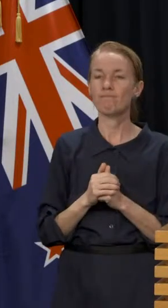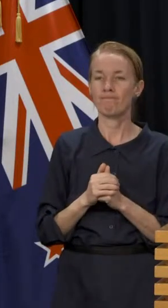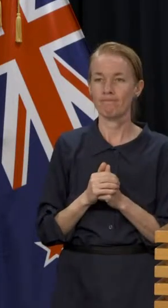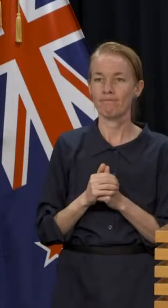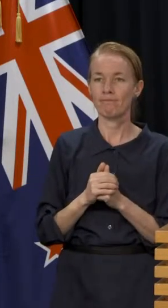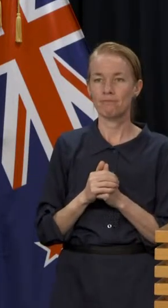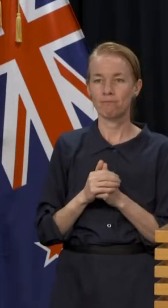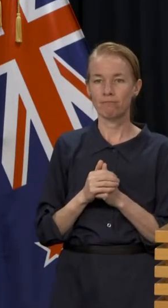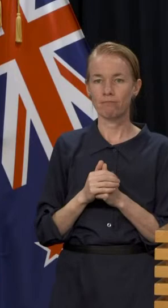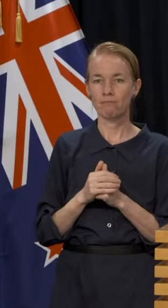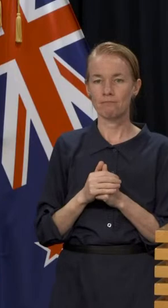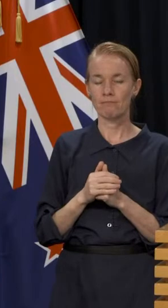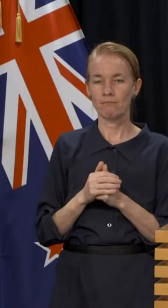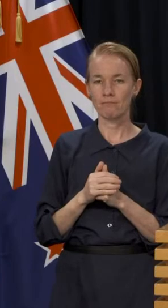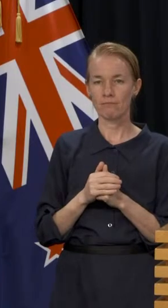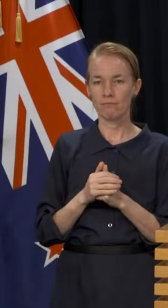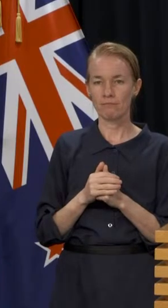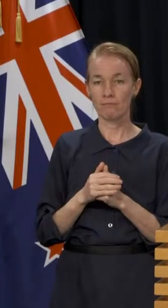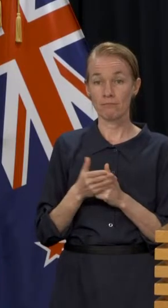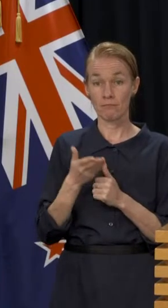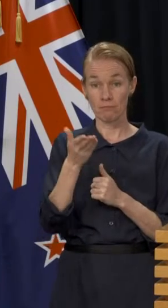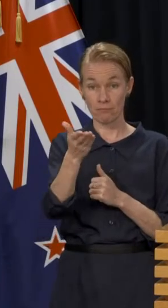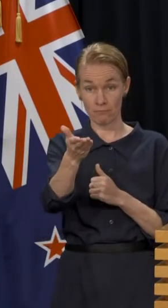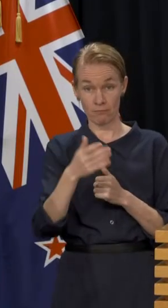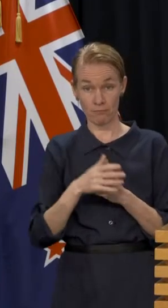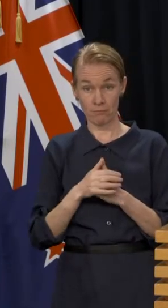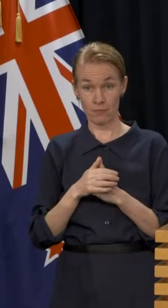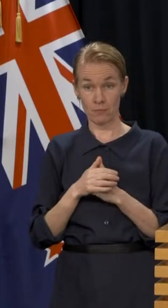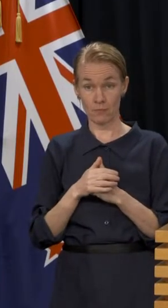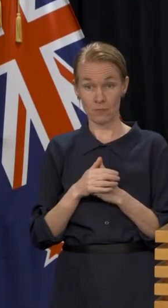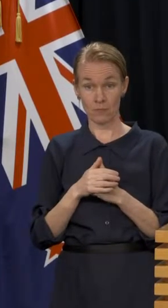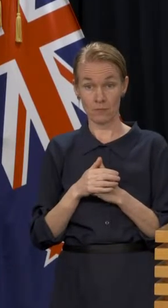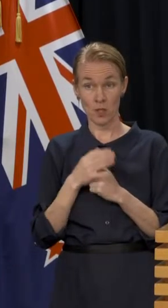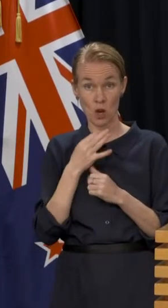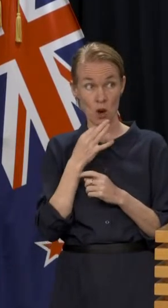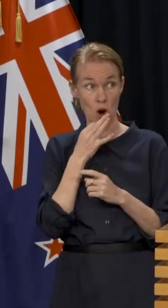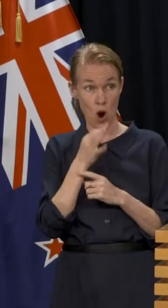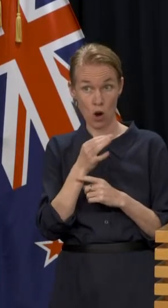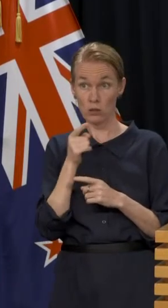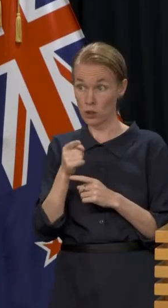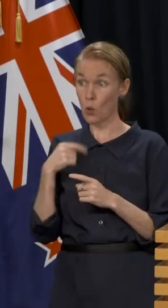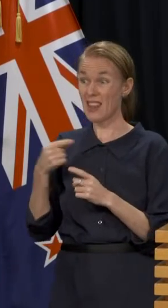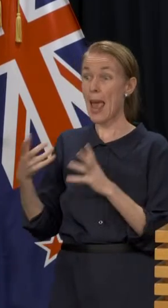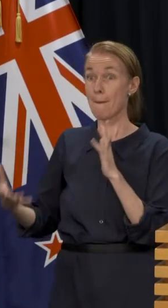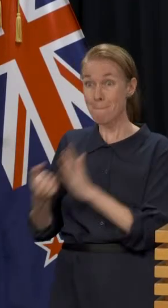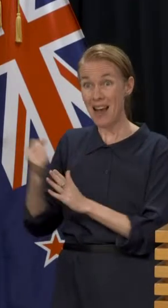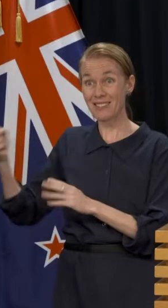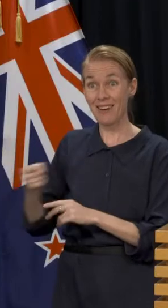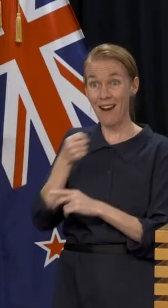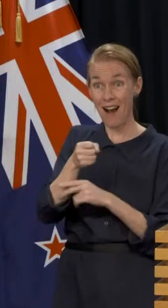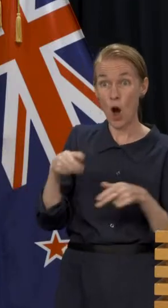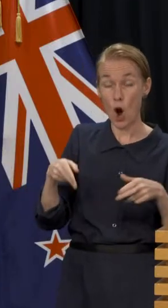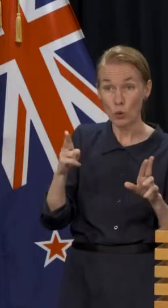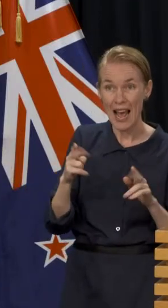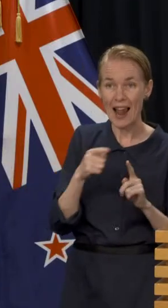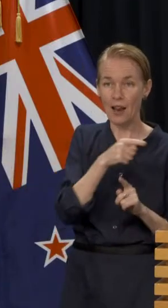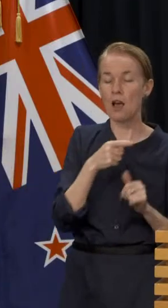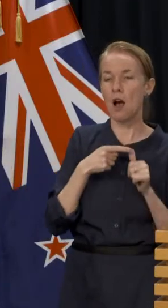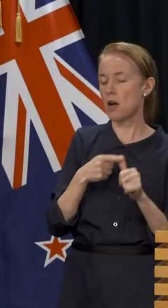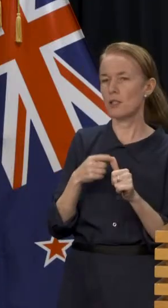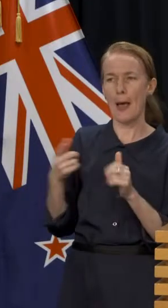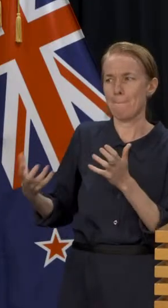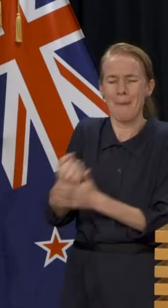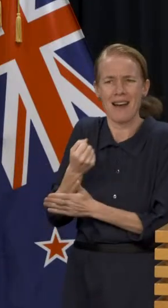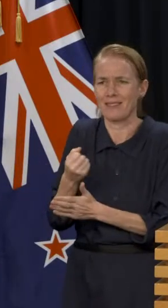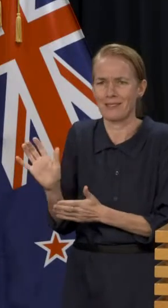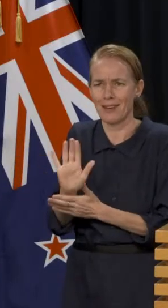Have mandatory quarantining planned for cases that pop up in the community? No, there is no mandatory quarantine at the moment, and no, they wouldn't have to pay